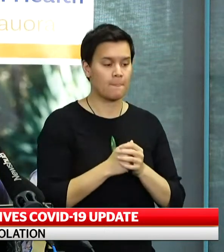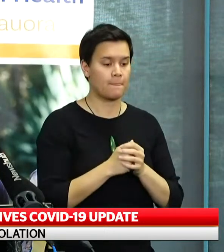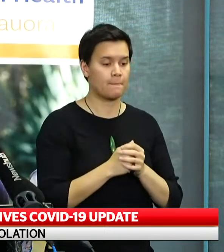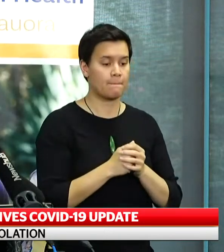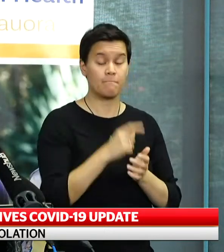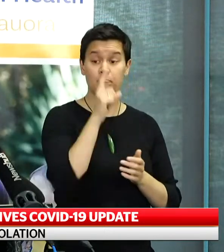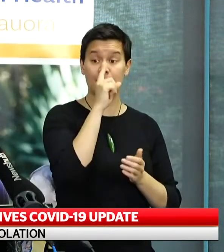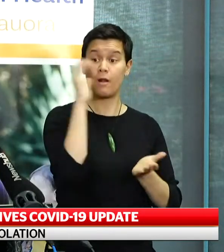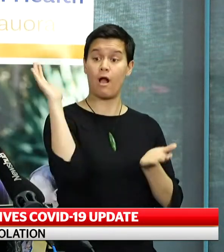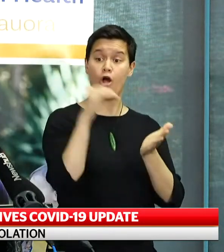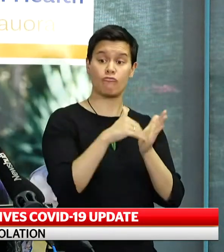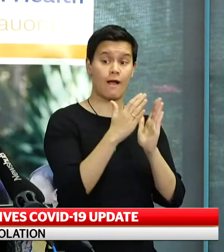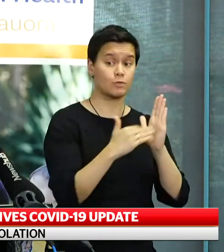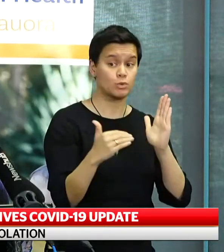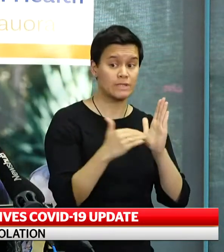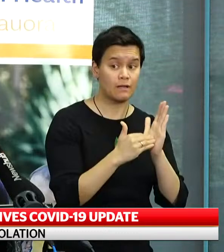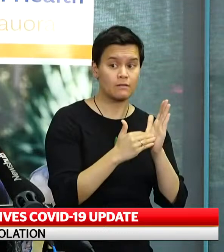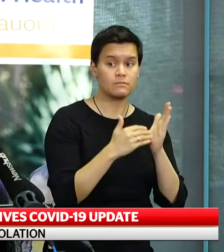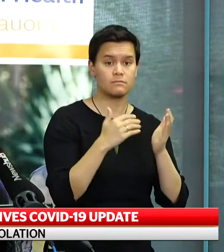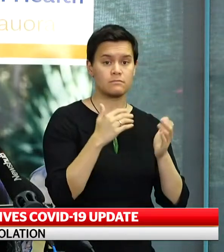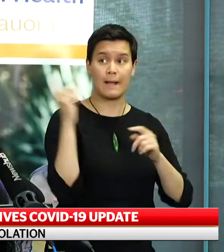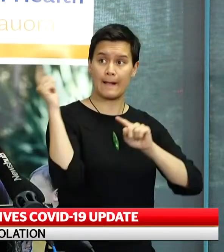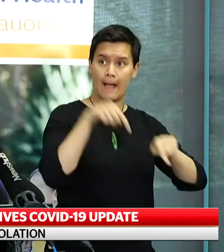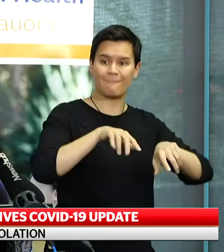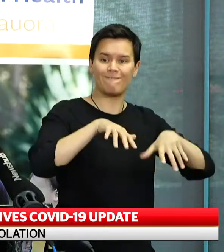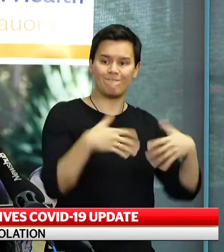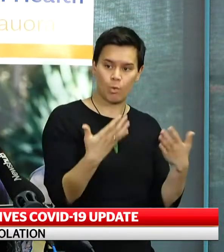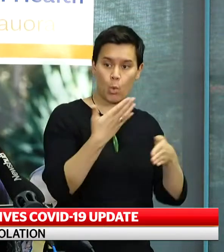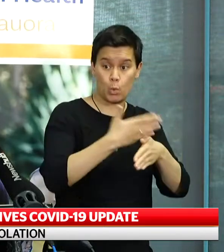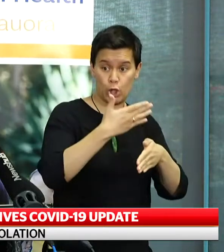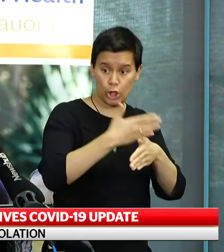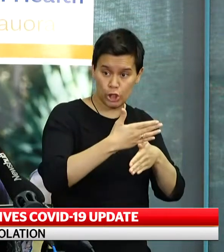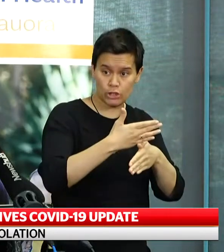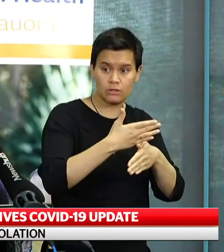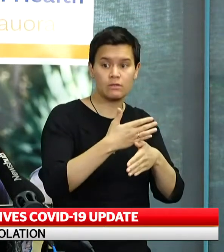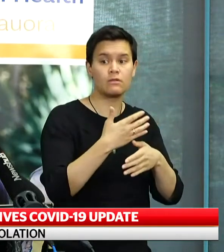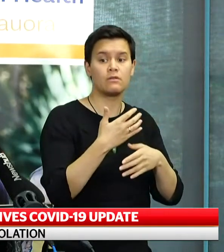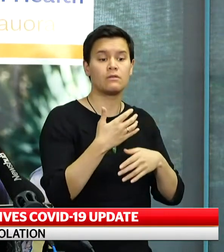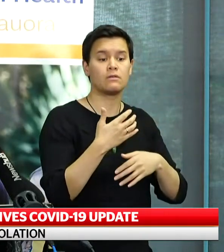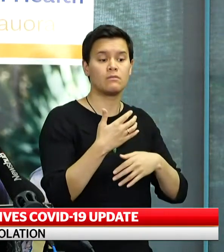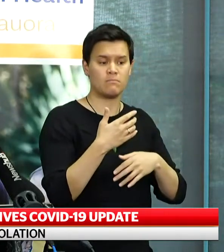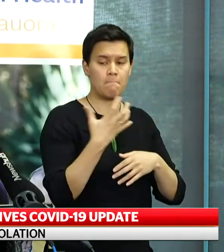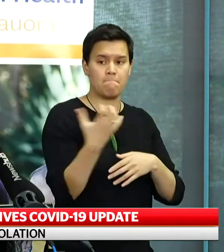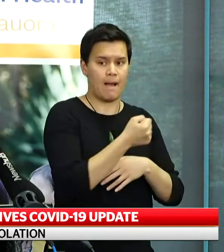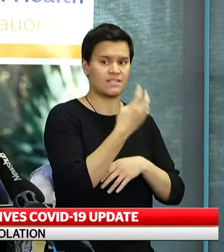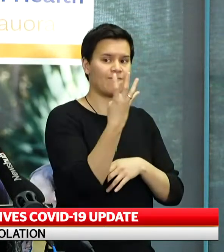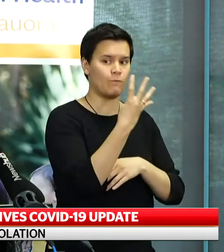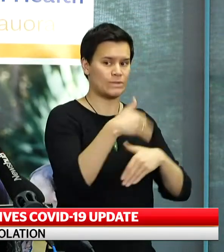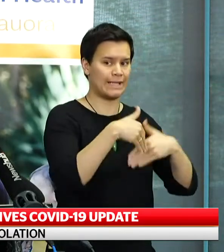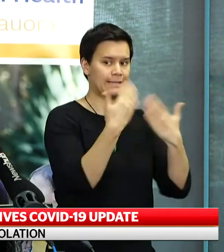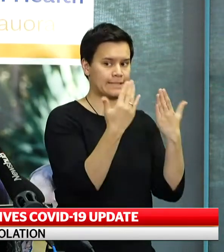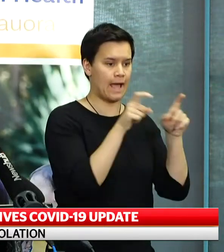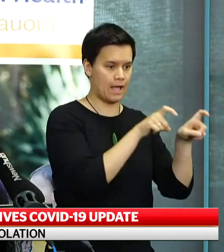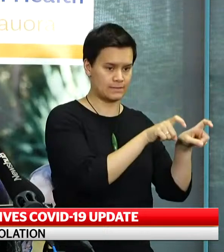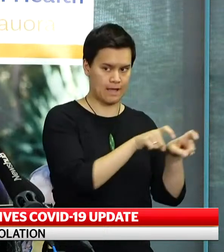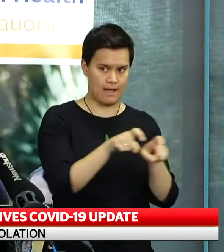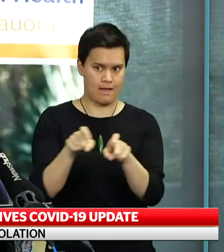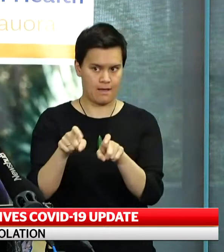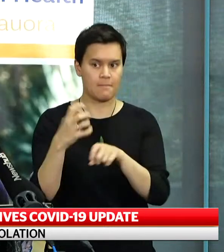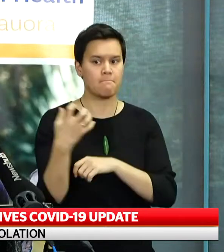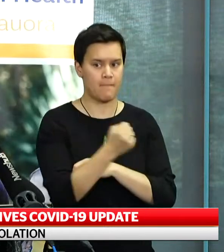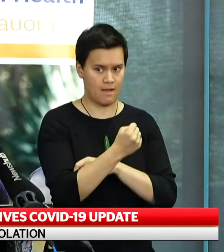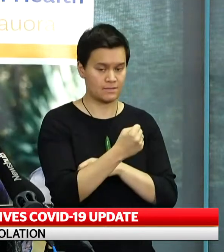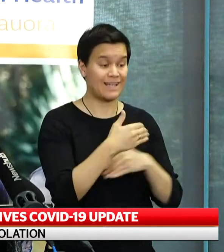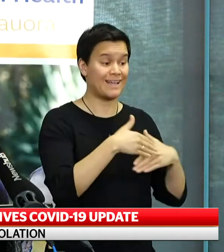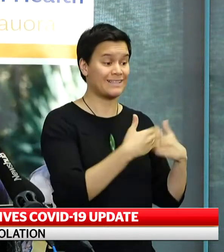for anyone coming in, foreign workers coming in, to undertake the 14 days managed isolation and the day 3 and day 12 testing. The